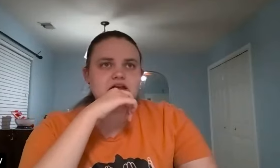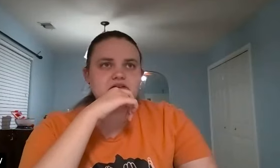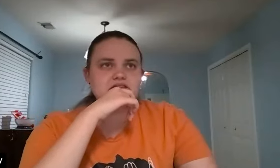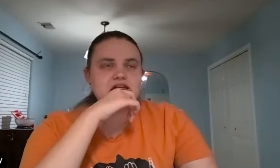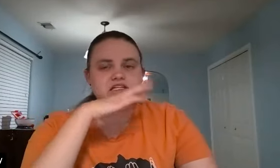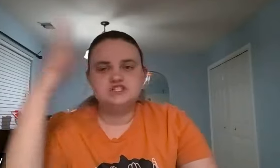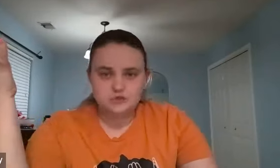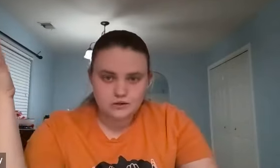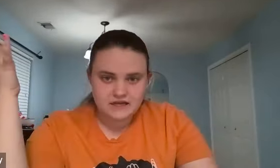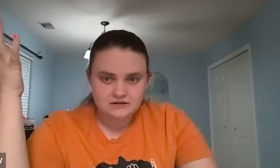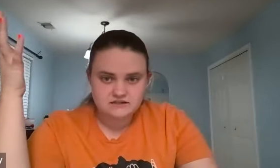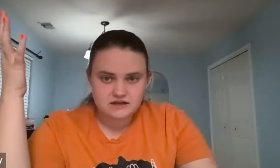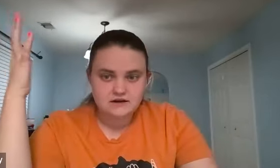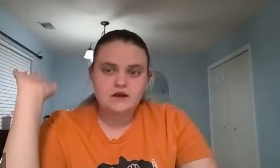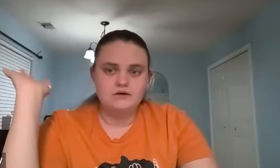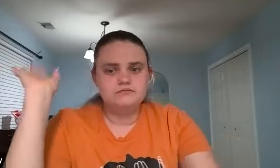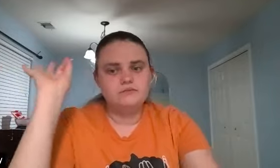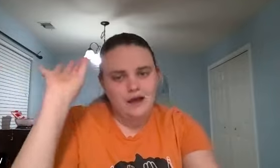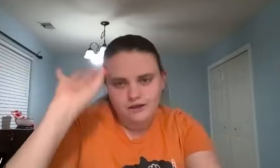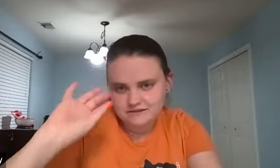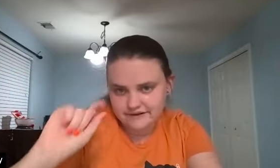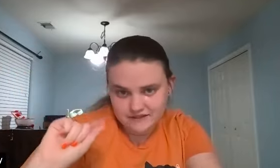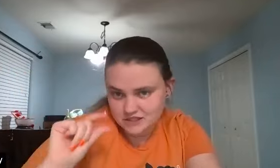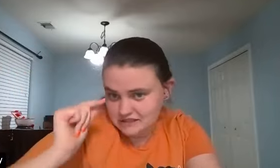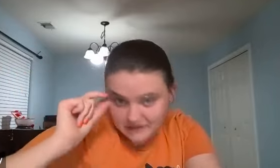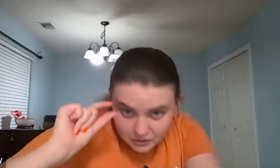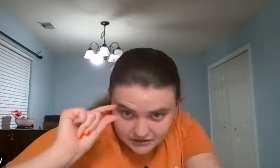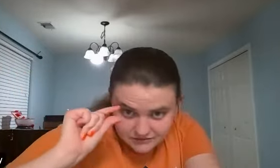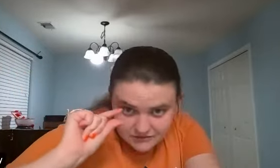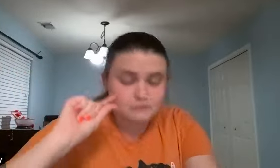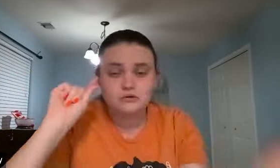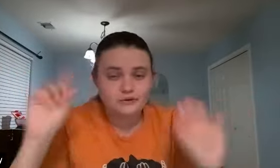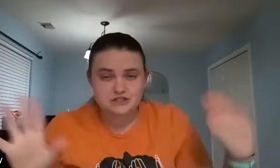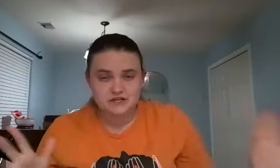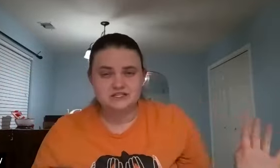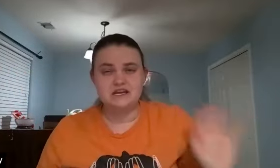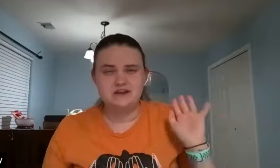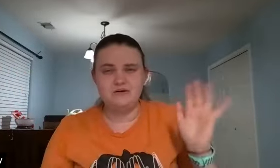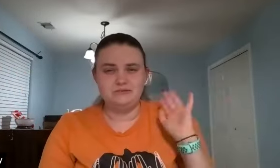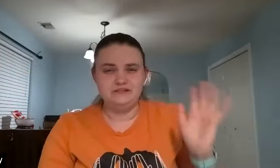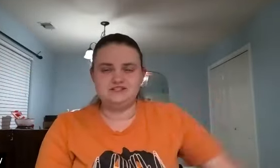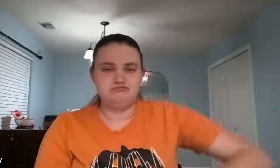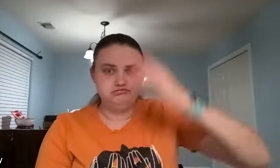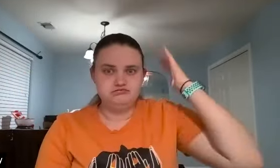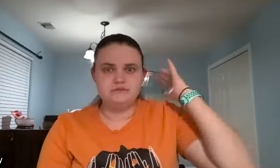If it's like it's stormy outside, oh, well, I'll explain this just a little bit. I won't go in too much because I know it'll be just too much.